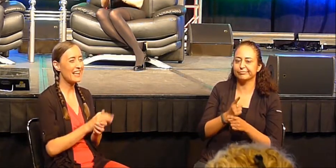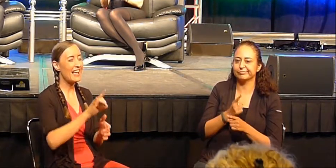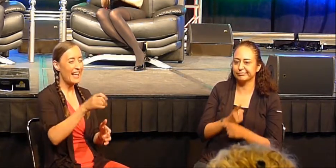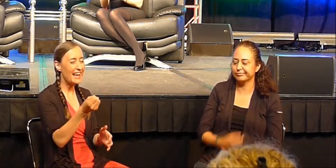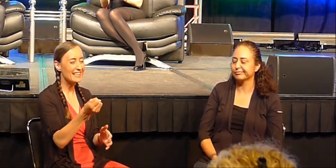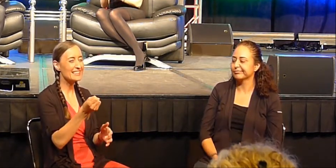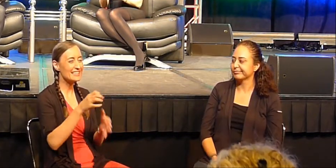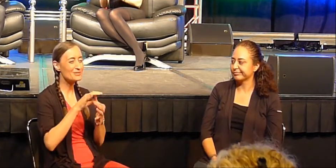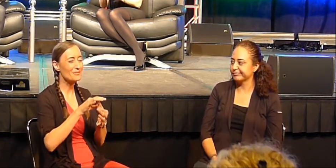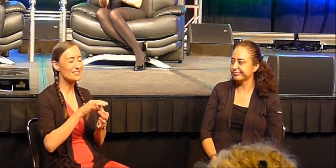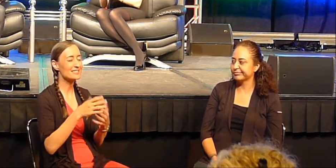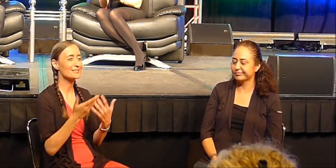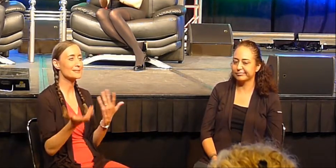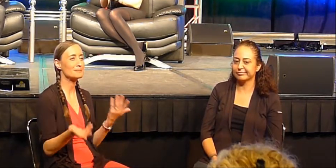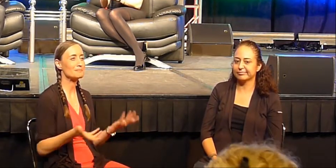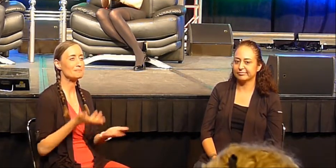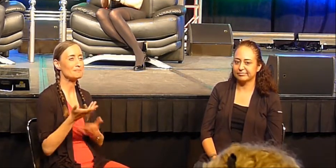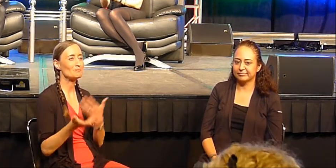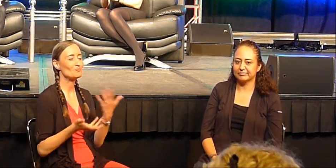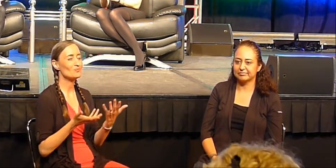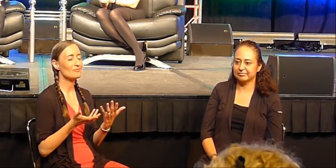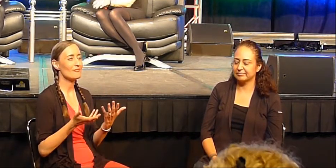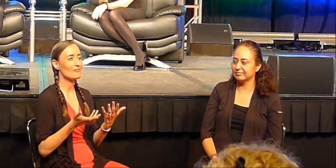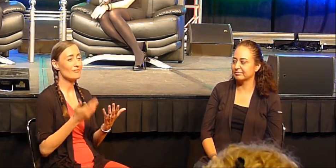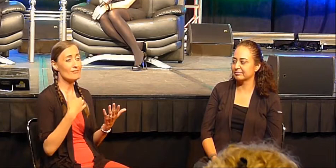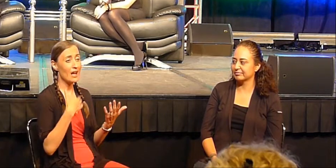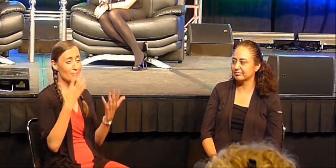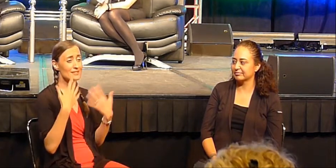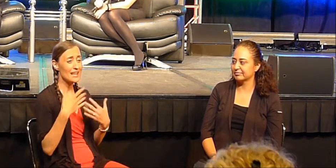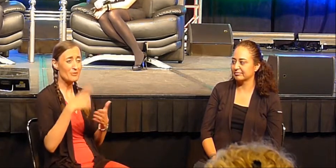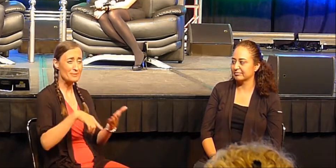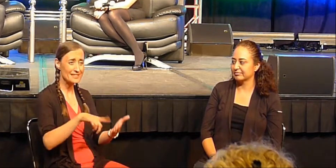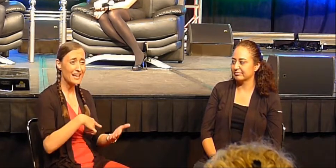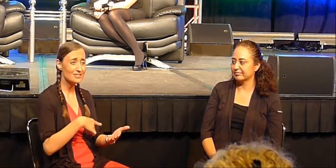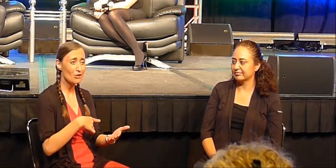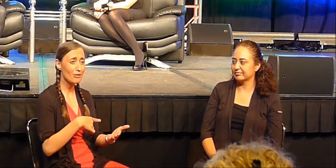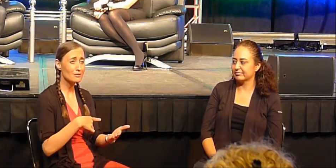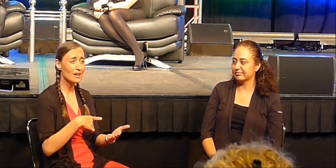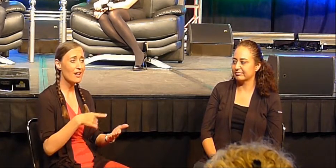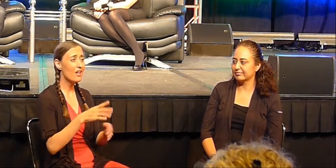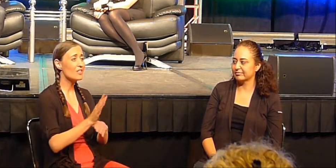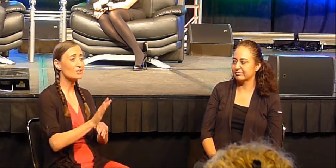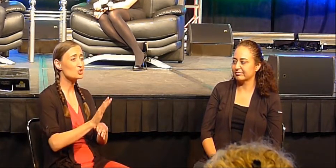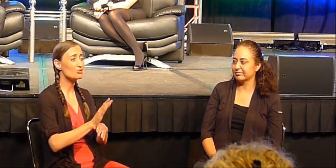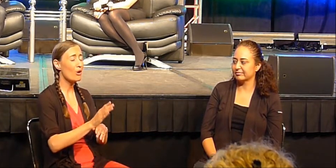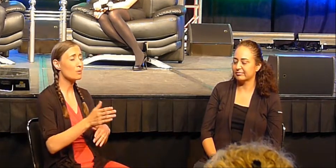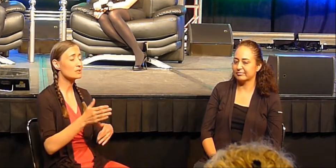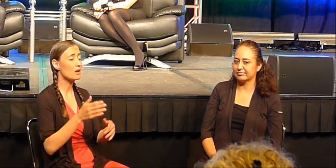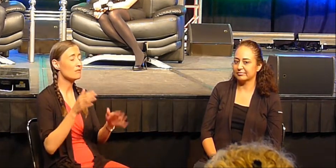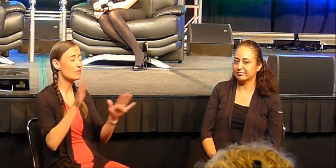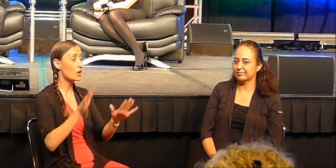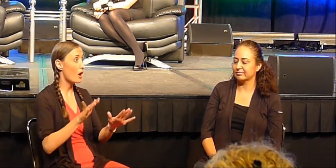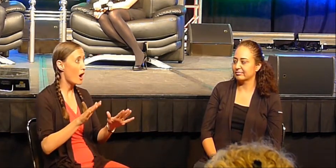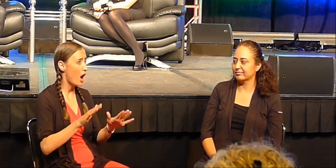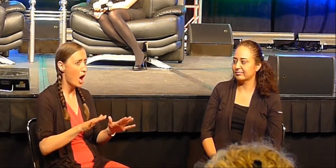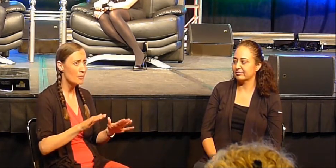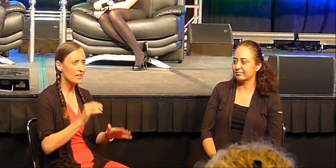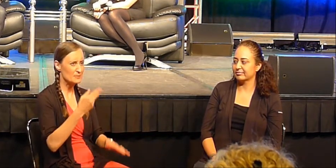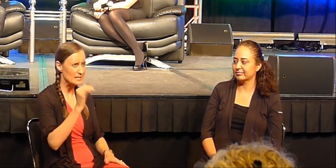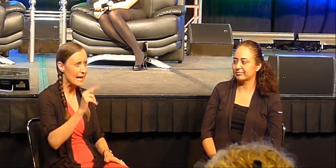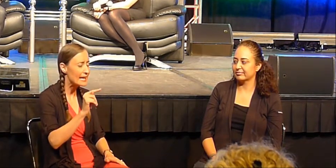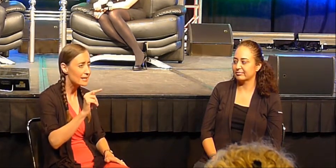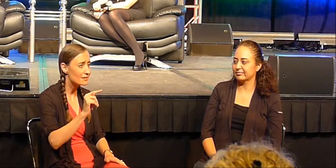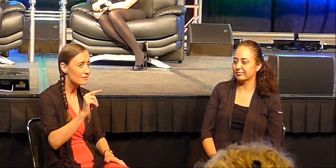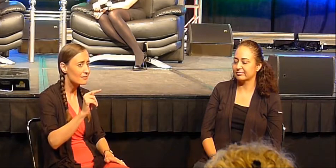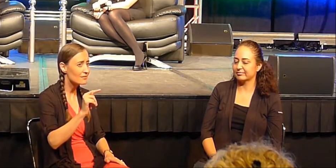80s references, and I was sad when it got canceled. I mean, the show was a phenomenal hit for USA, and I'm